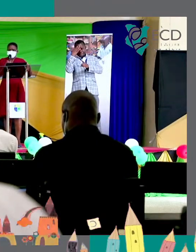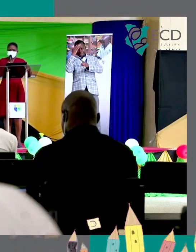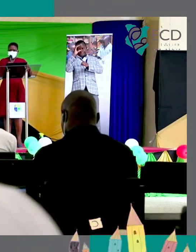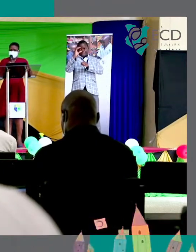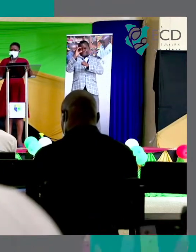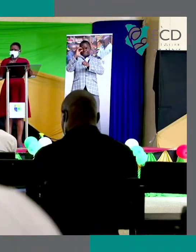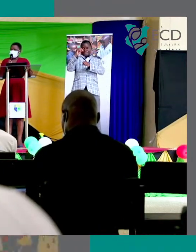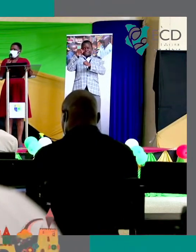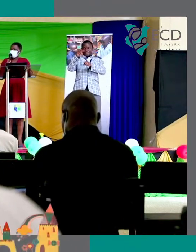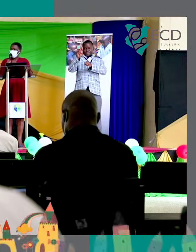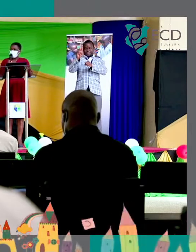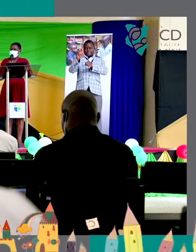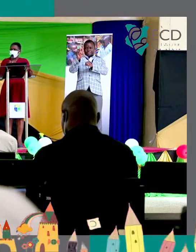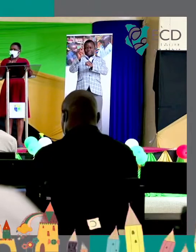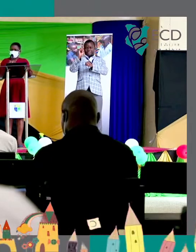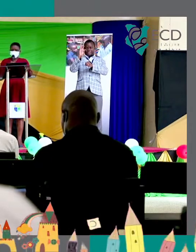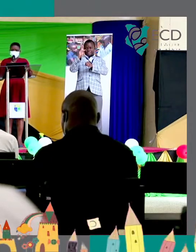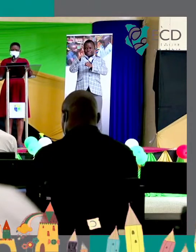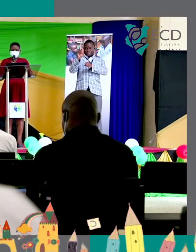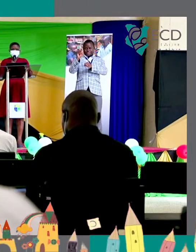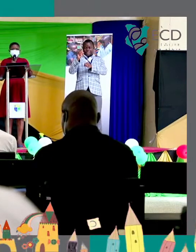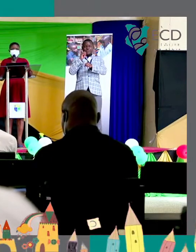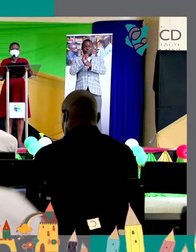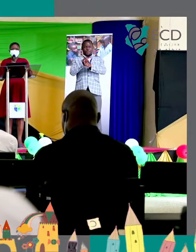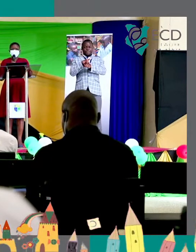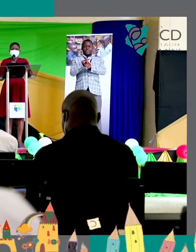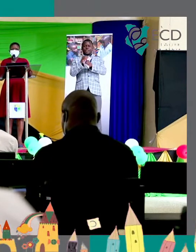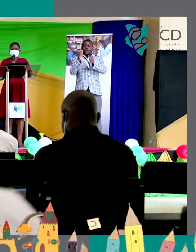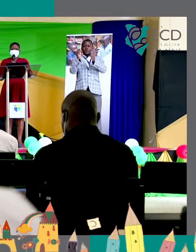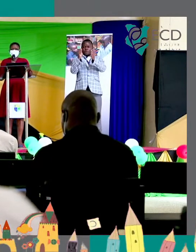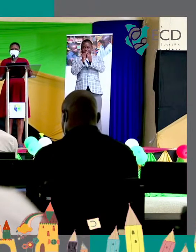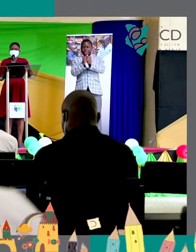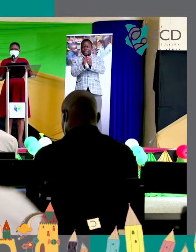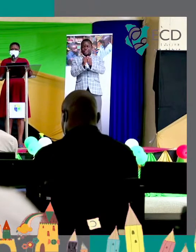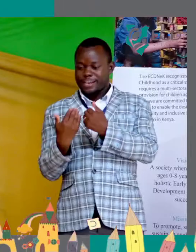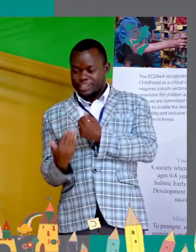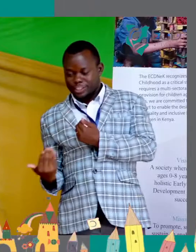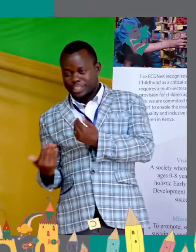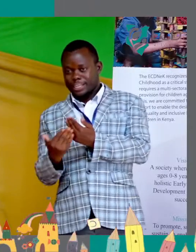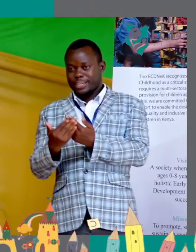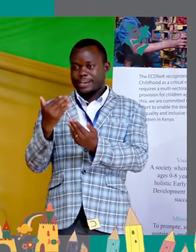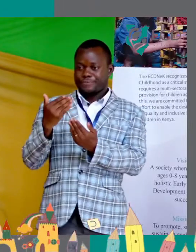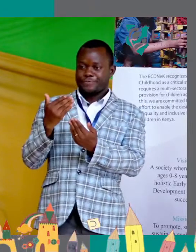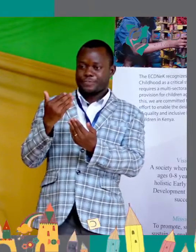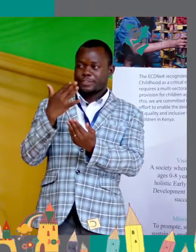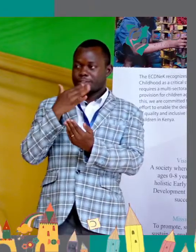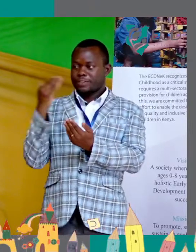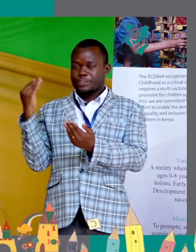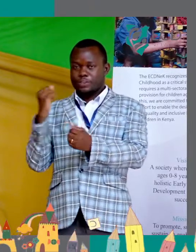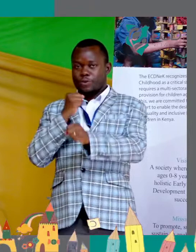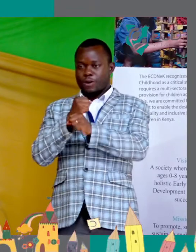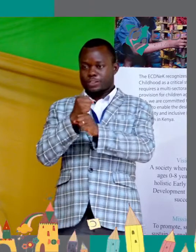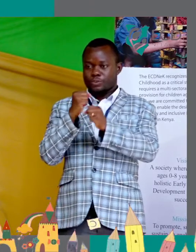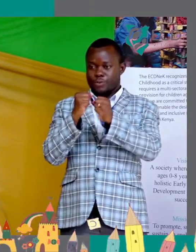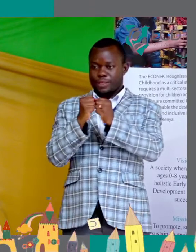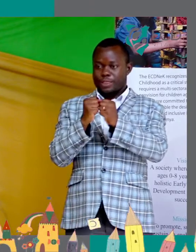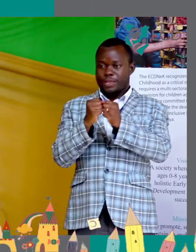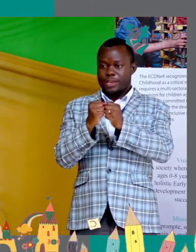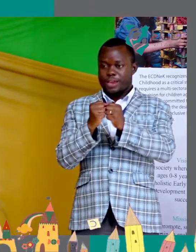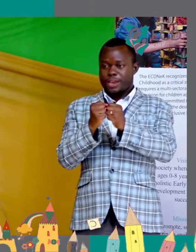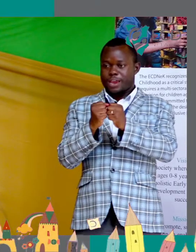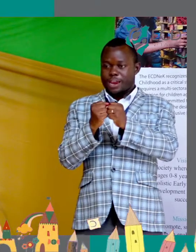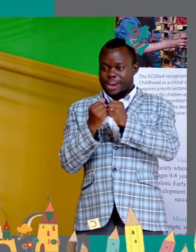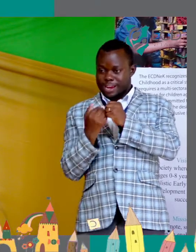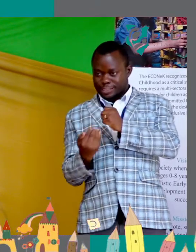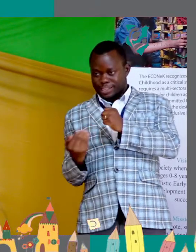Yeah, so my name is Beatriz Soyugi. I work for Perth in the ECD project. I'm a regional technical